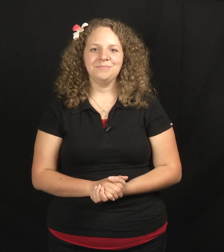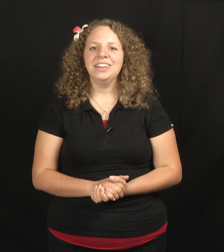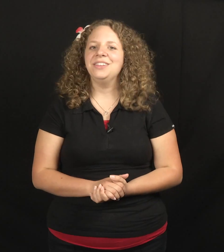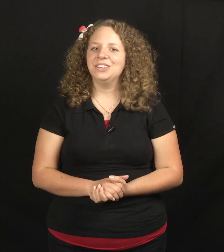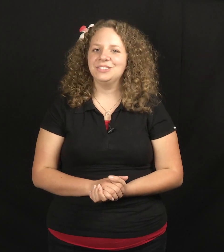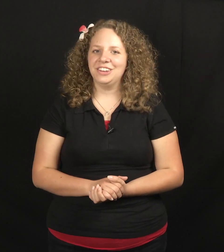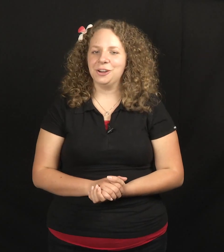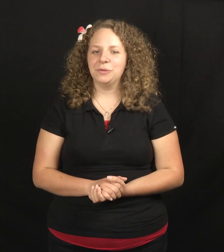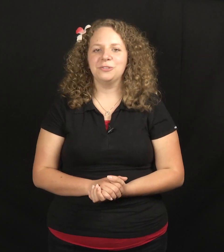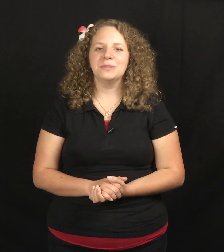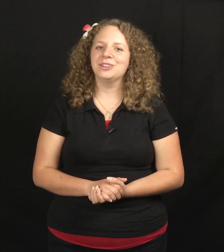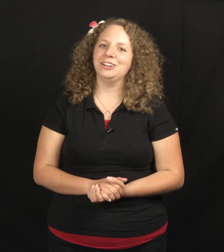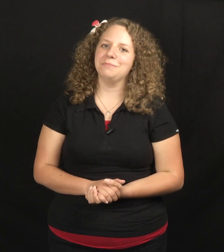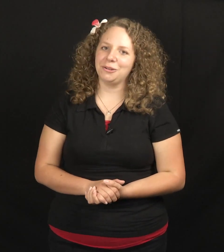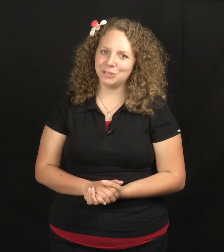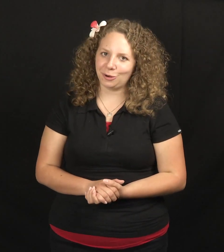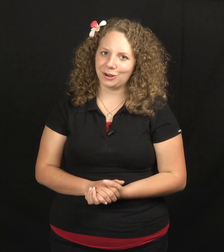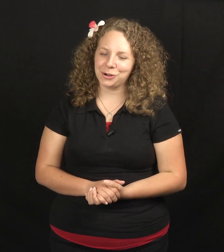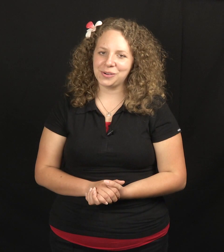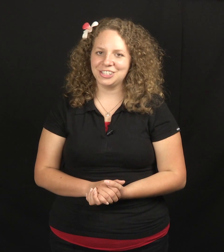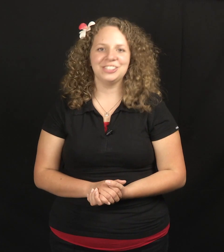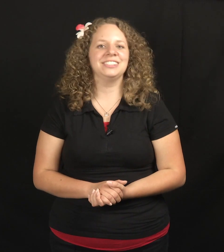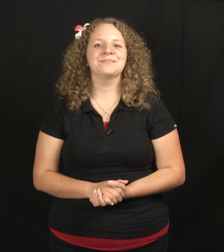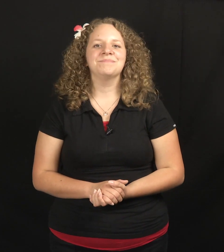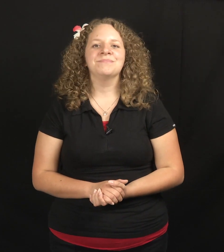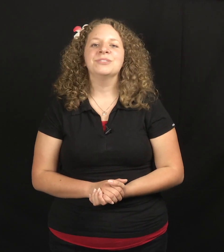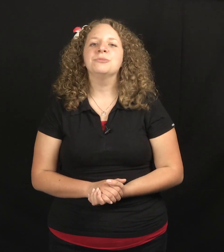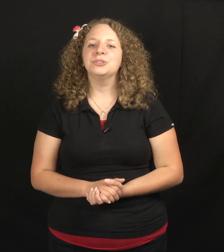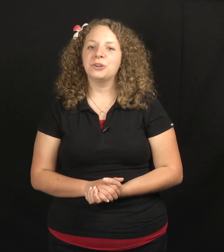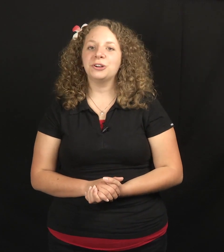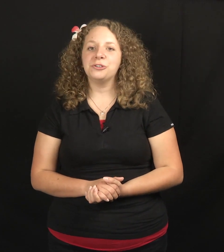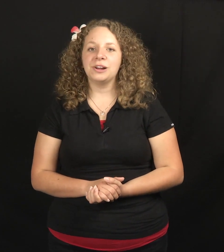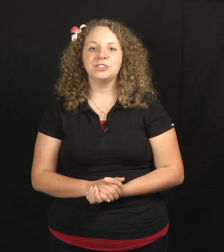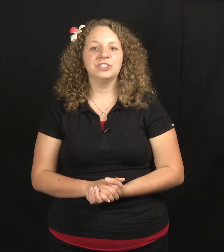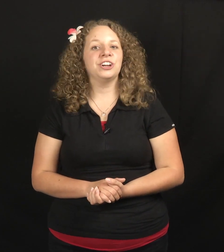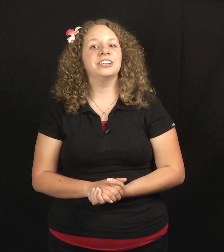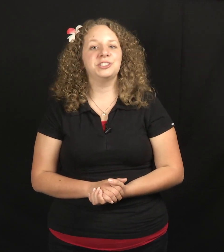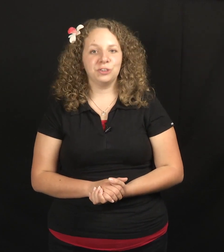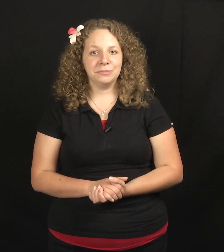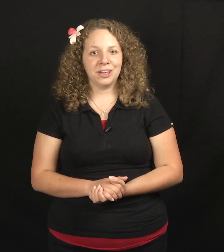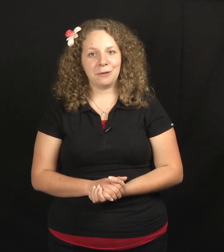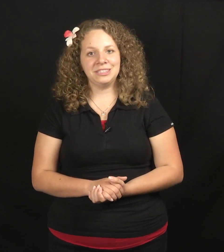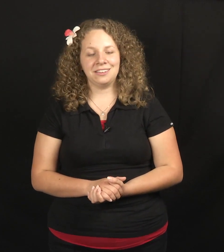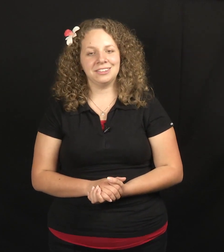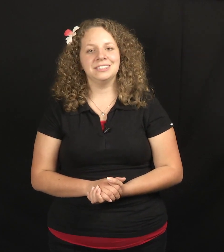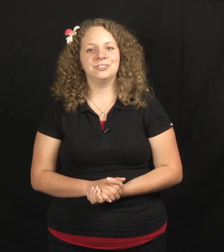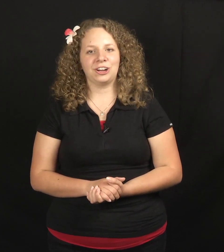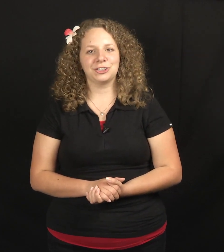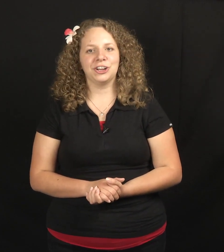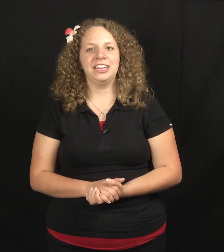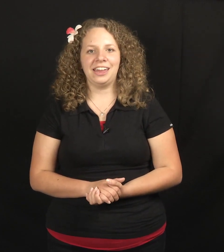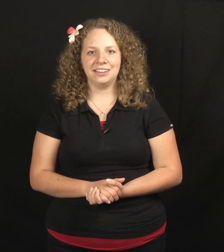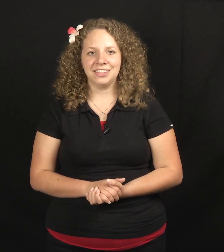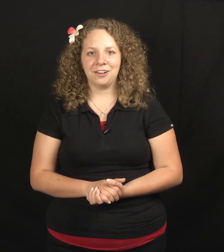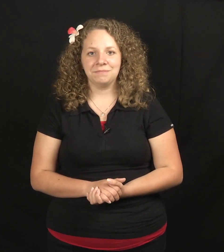In this video, we will be learning about rhetorical questions. Rhetorical questions are an extremely common sentence structure in ASL.